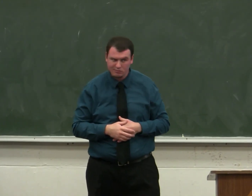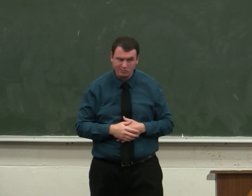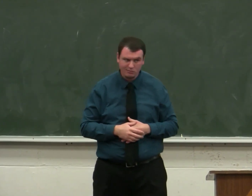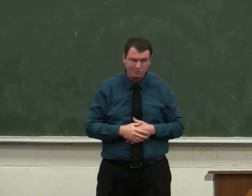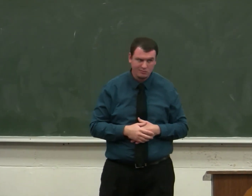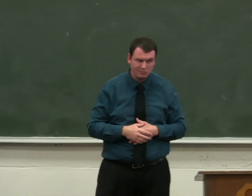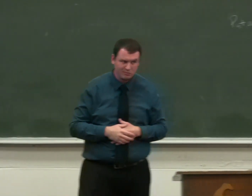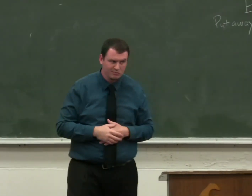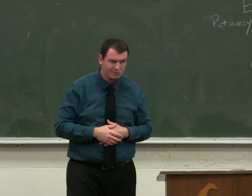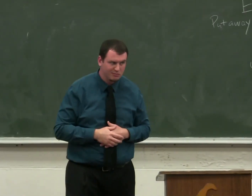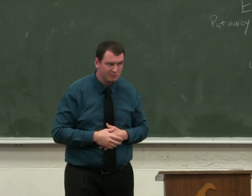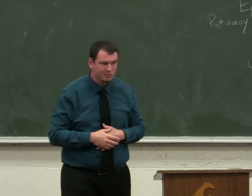one another.